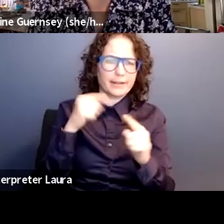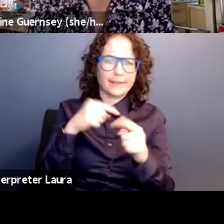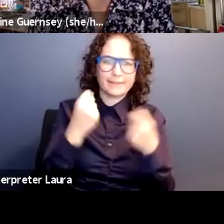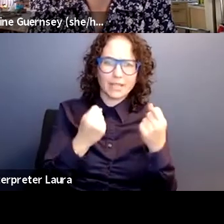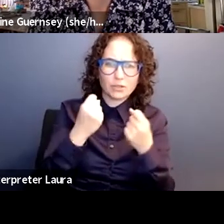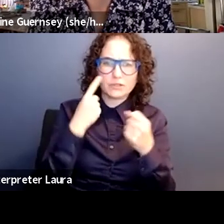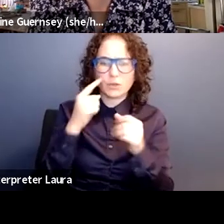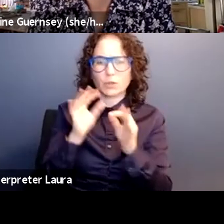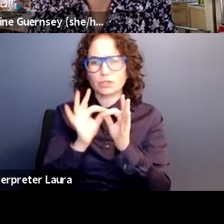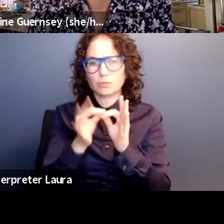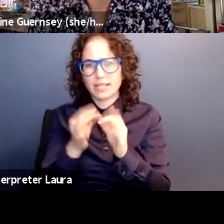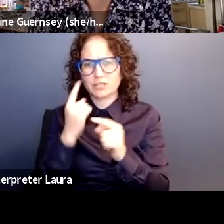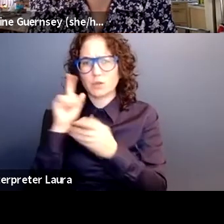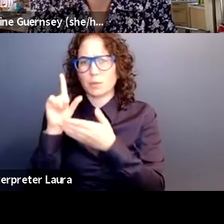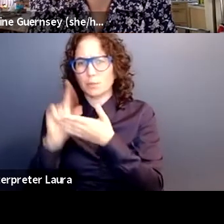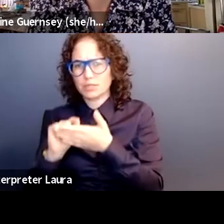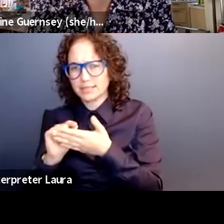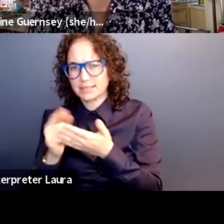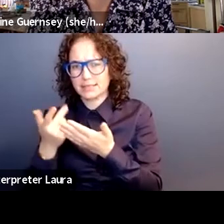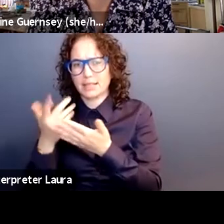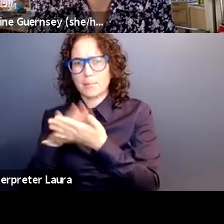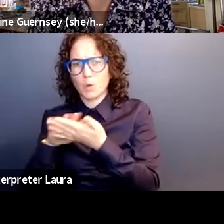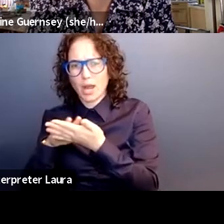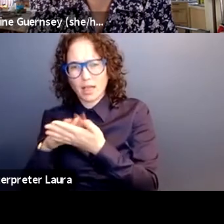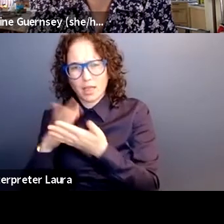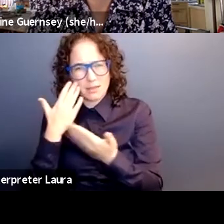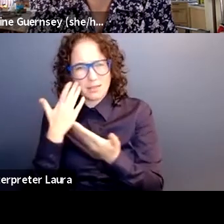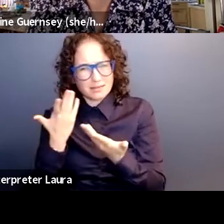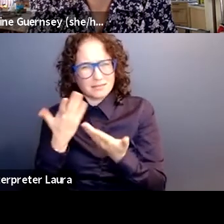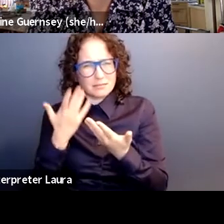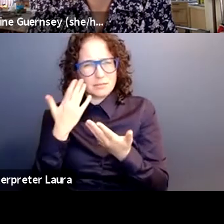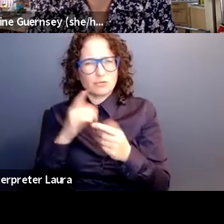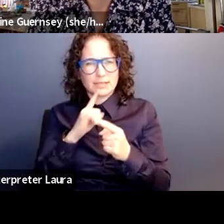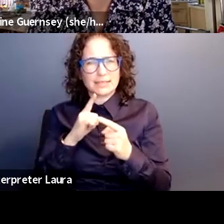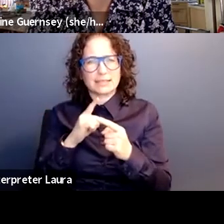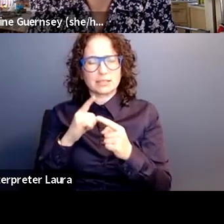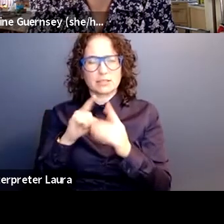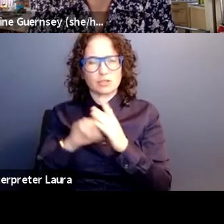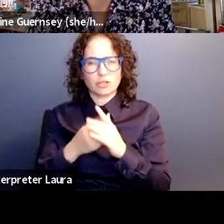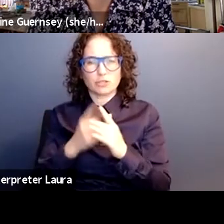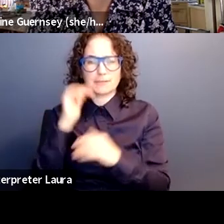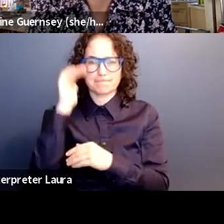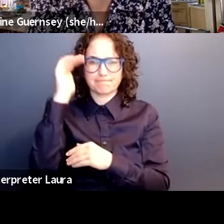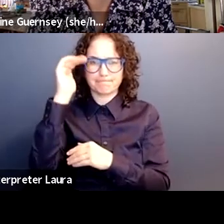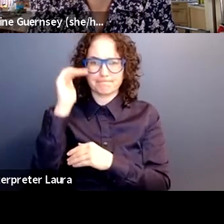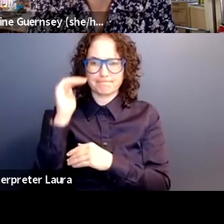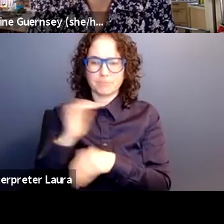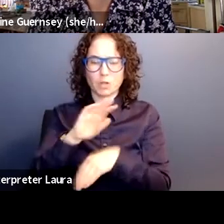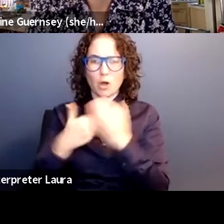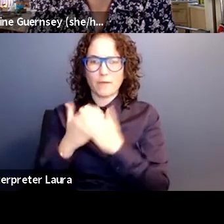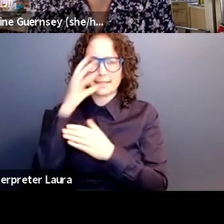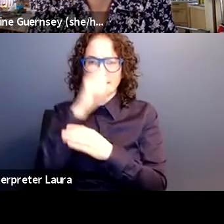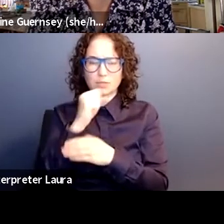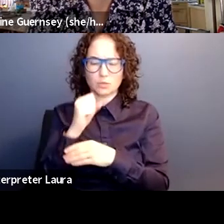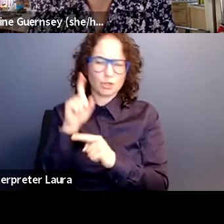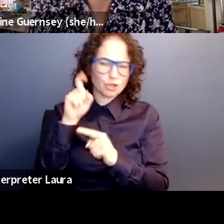for interpretation, for printing materials and Braille? But at least it starts to like explain what those assumptions are. What